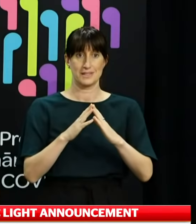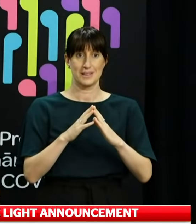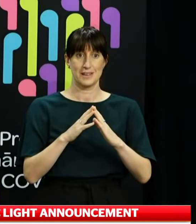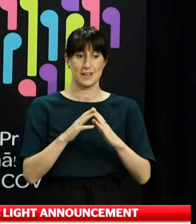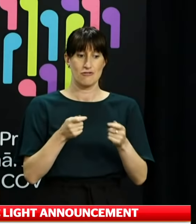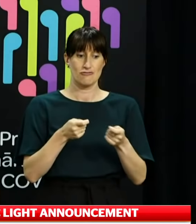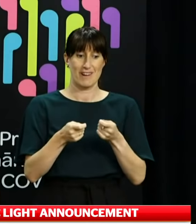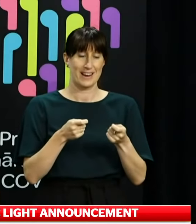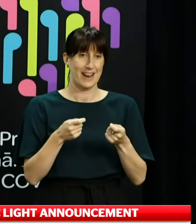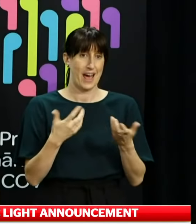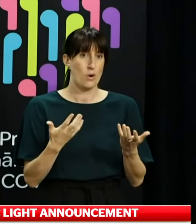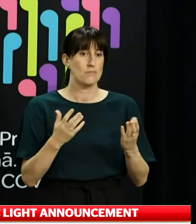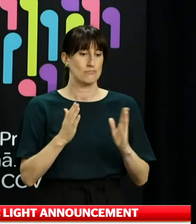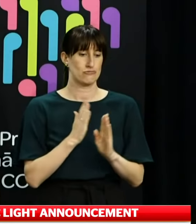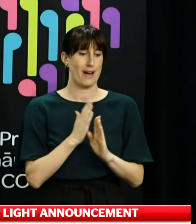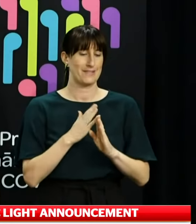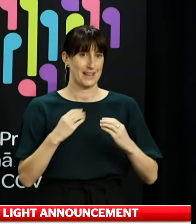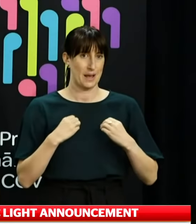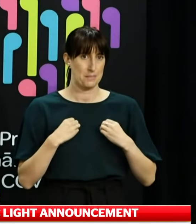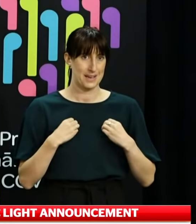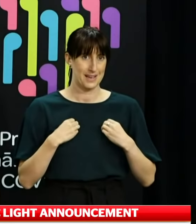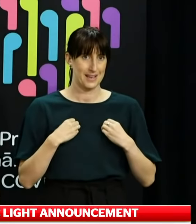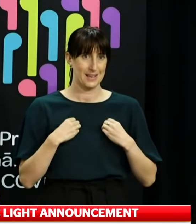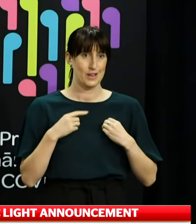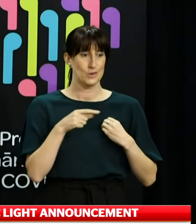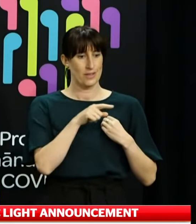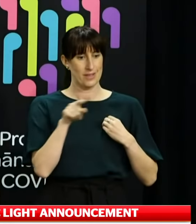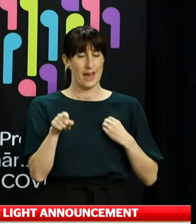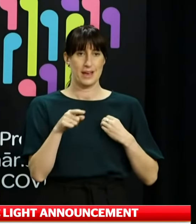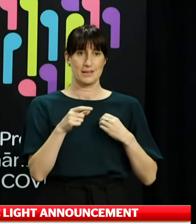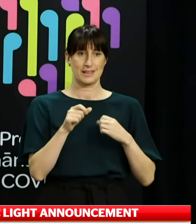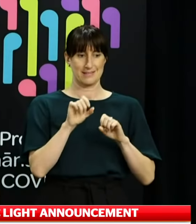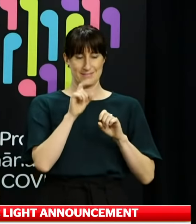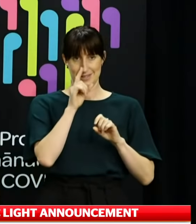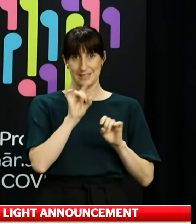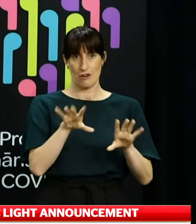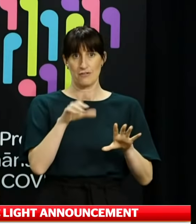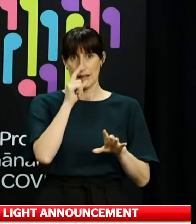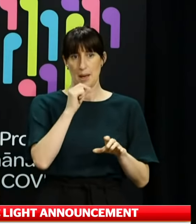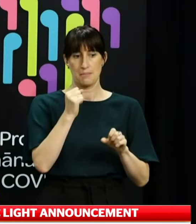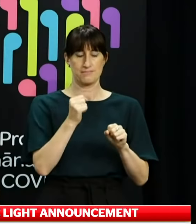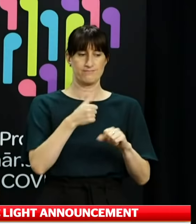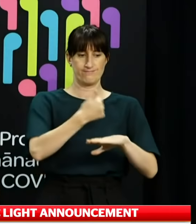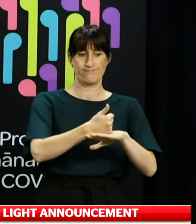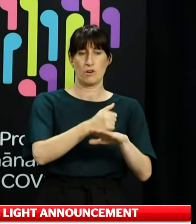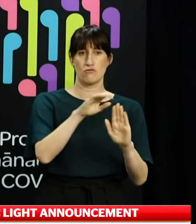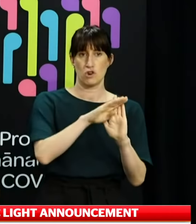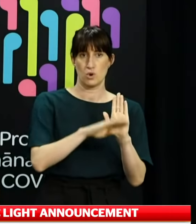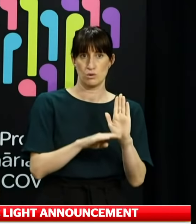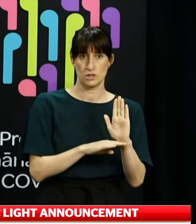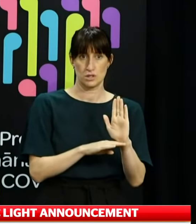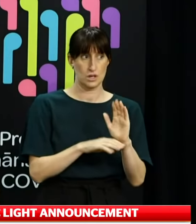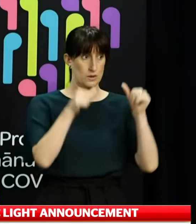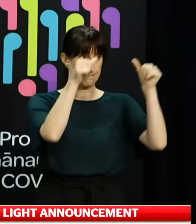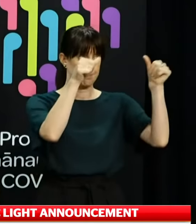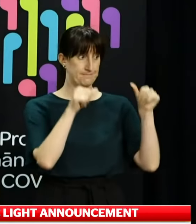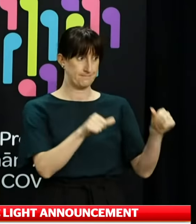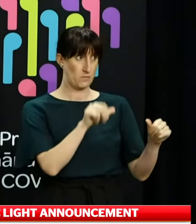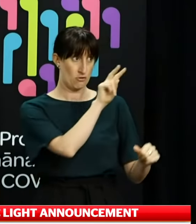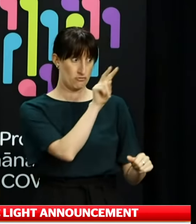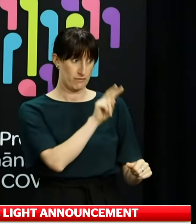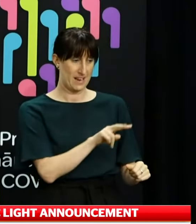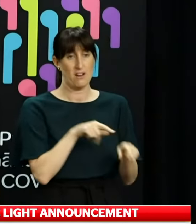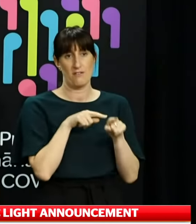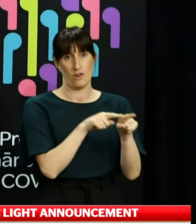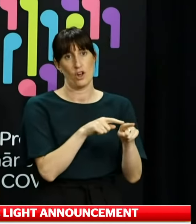their own rules of admission, as they have right the way through the pandemic. So people should follow the rules set by that facility.